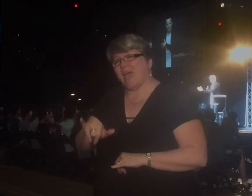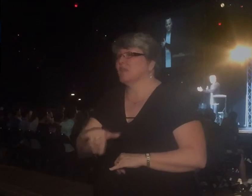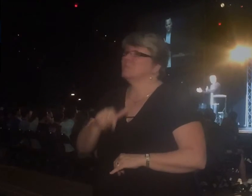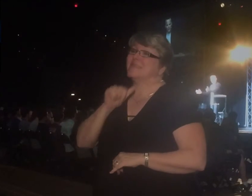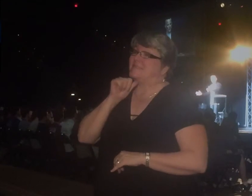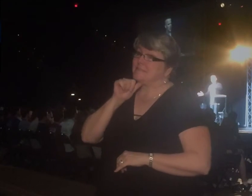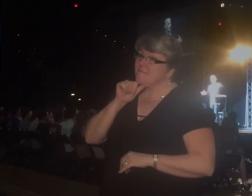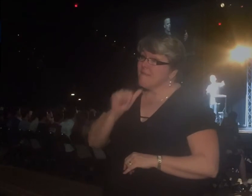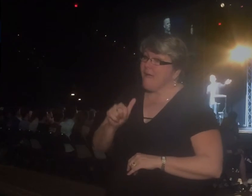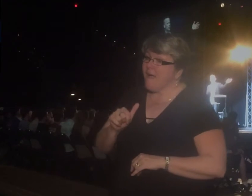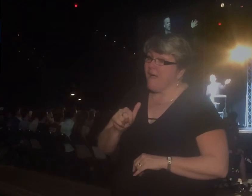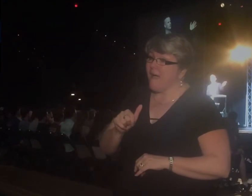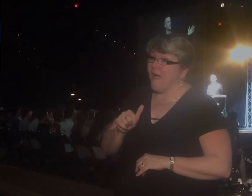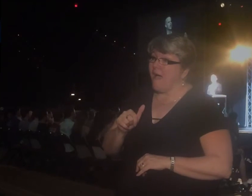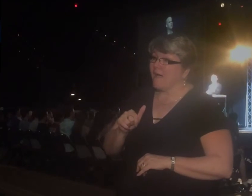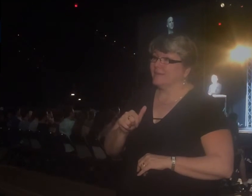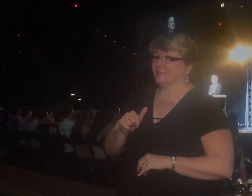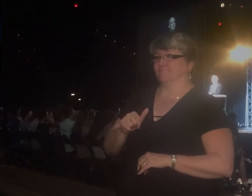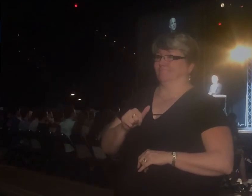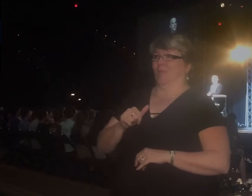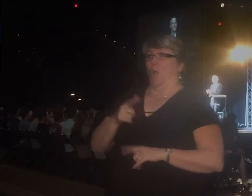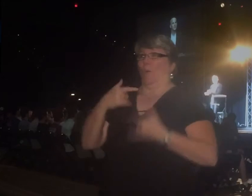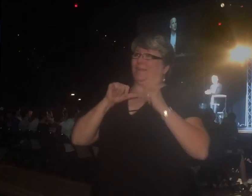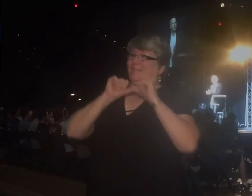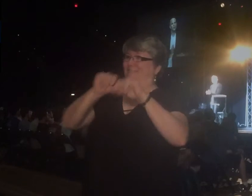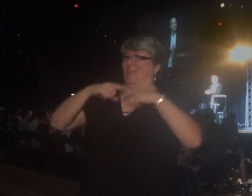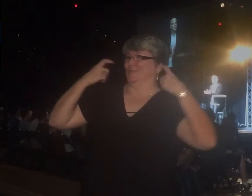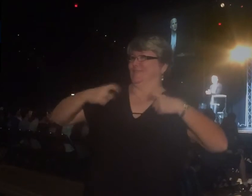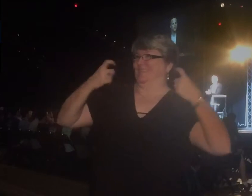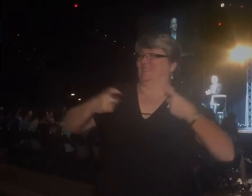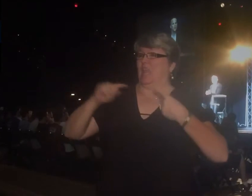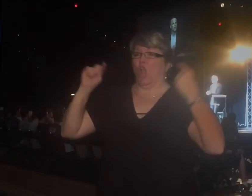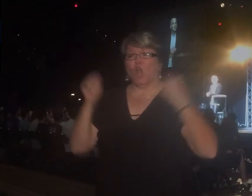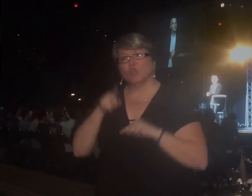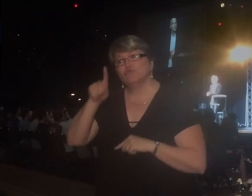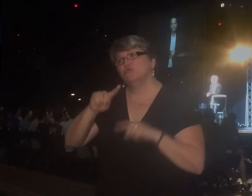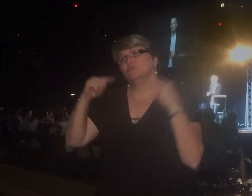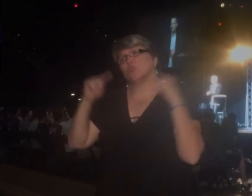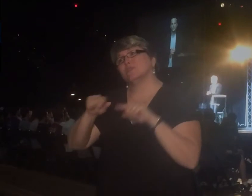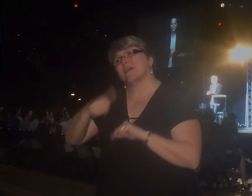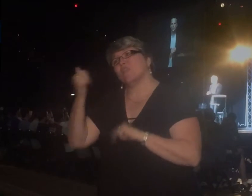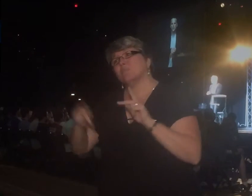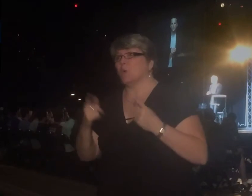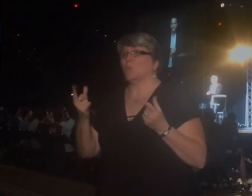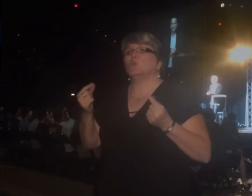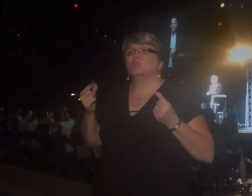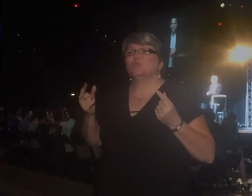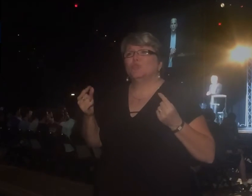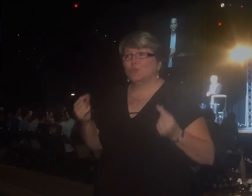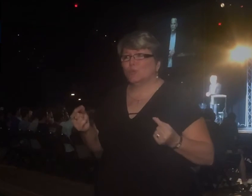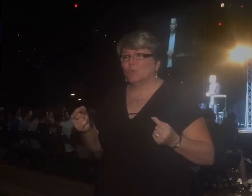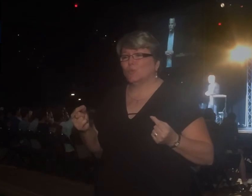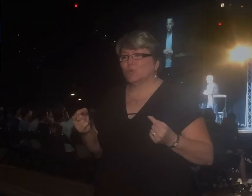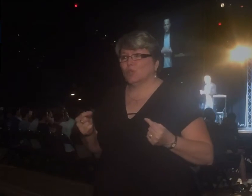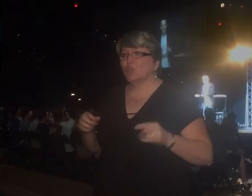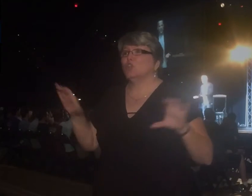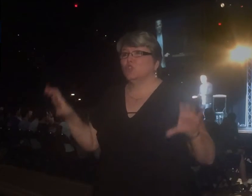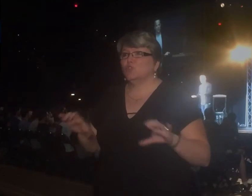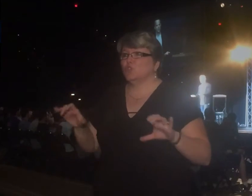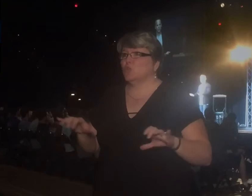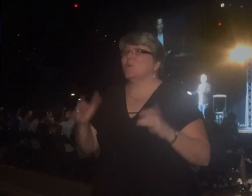person like that. But that's not a blank check to keep sinning. It's hurtful to you and to other people. What